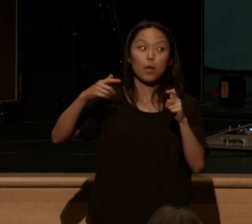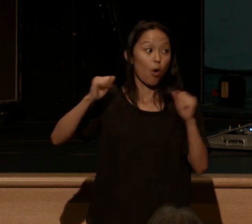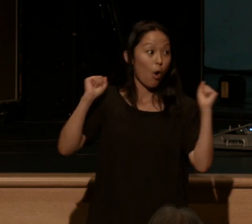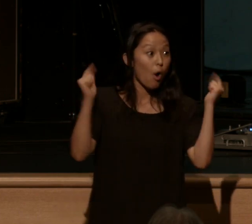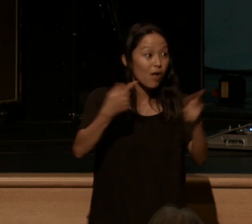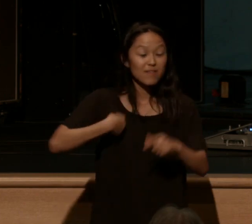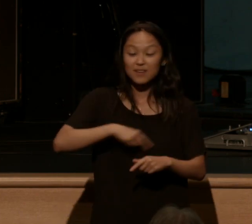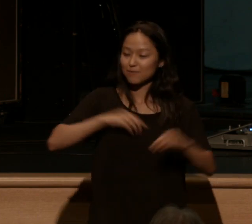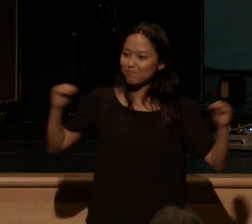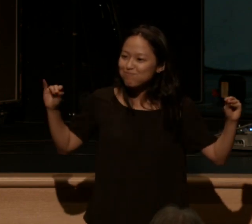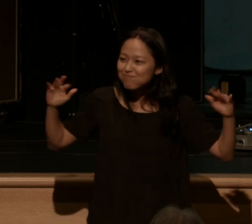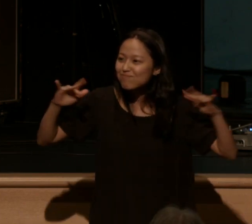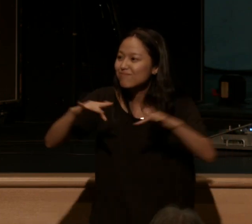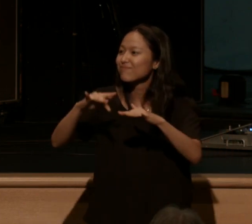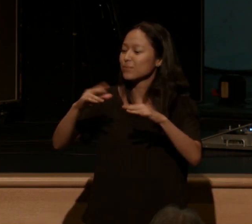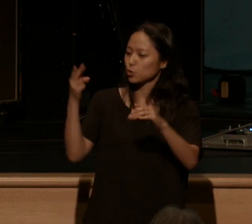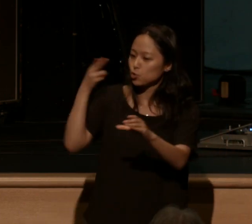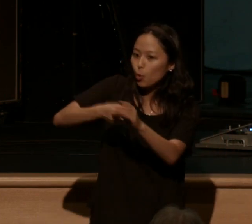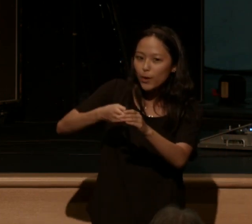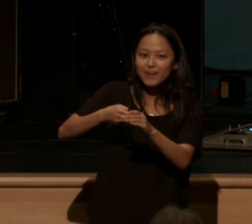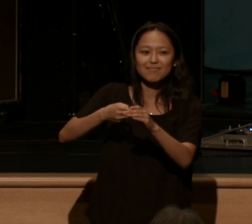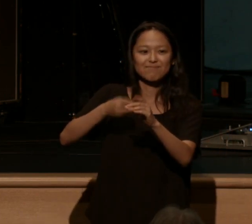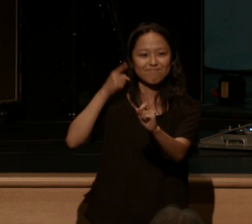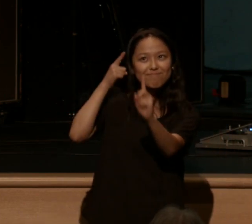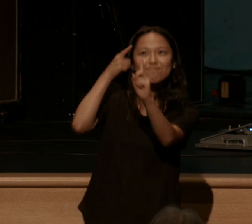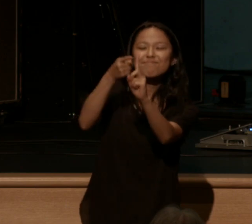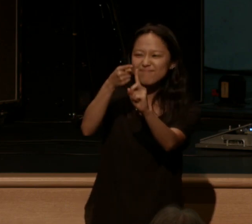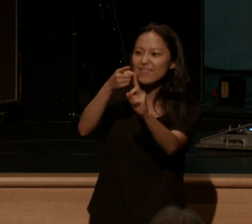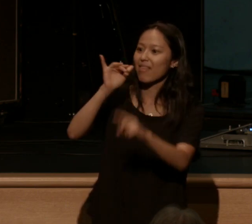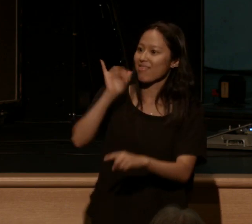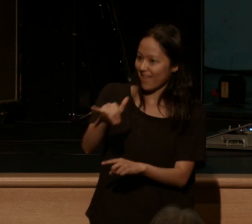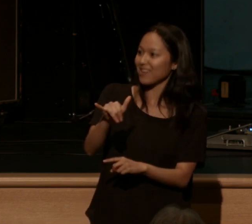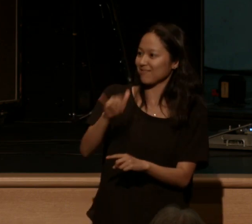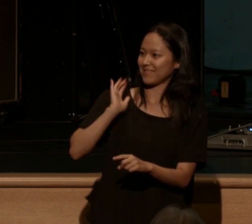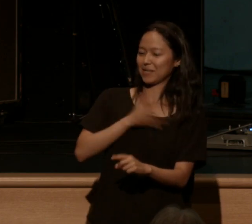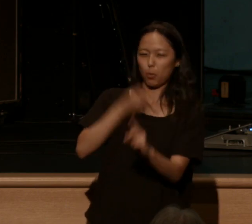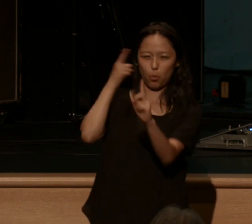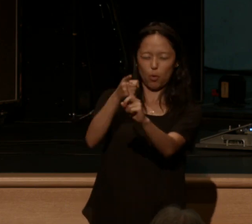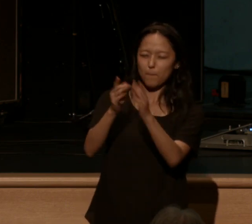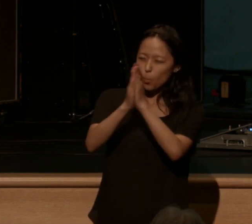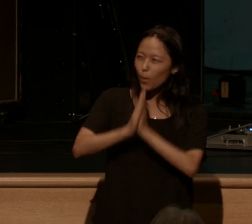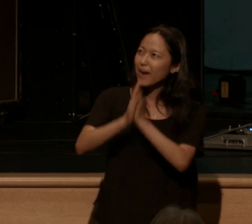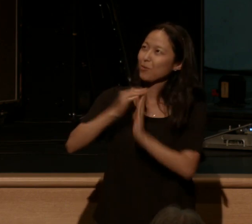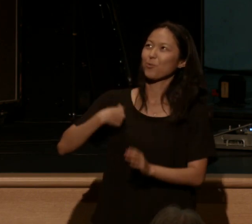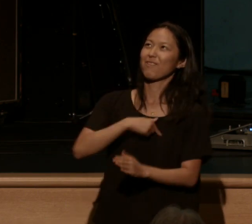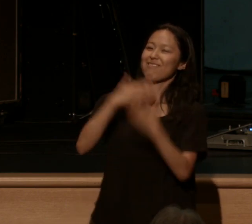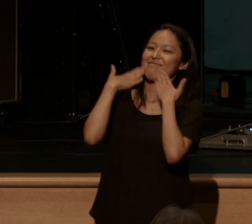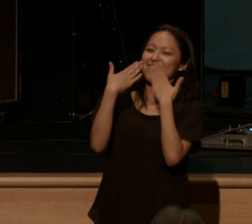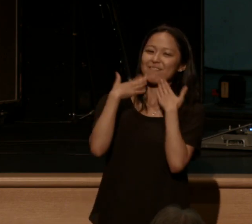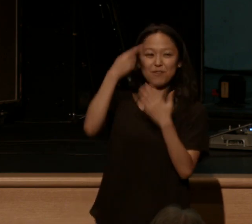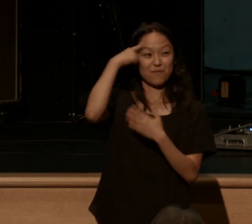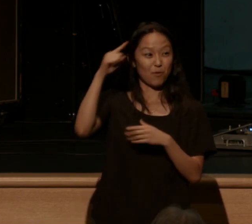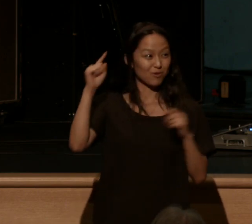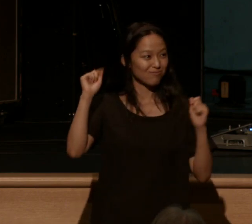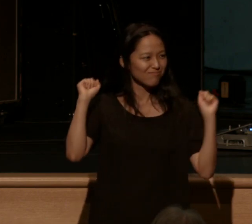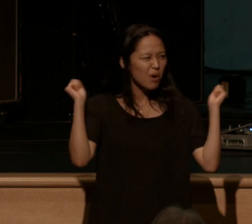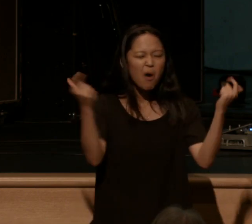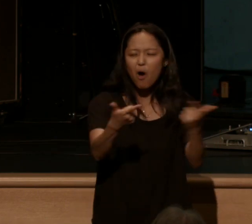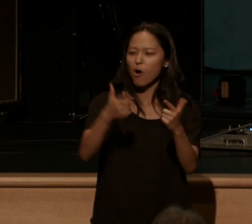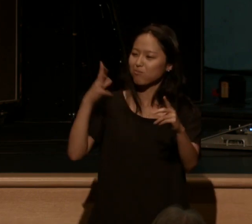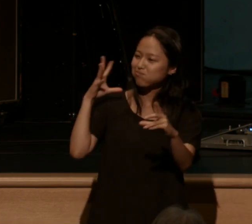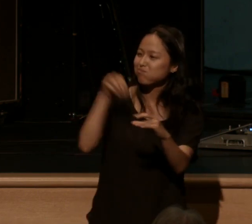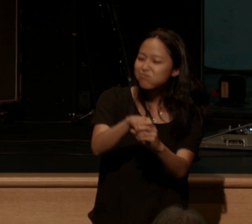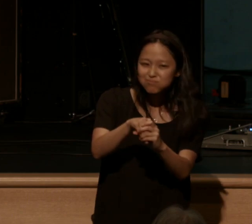together again to join in this mission is what it's about. And we're praying, and again, so thankful for those who are engaged